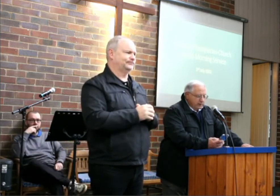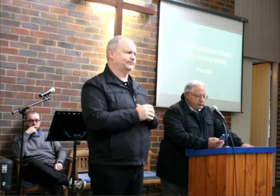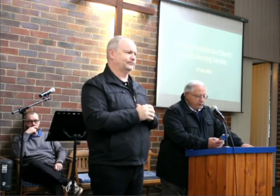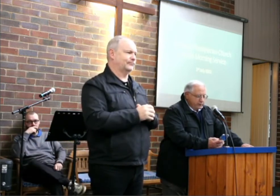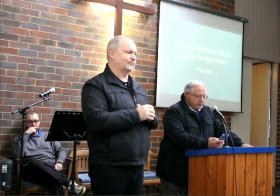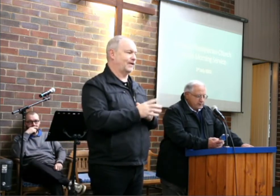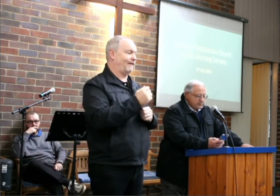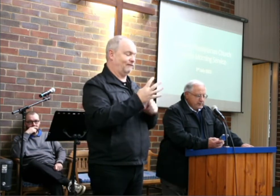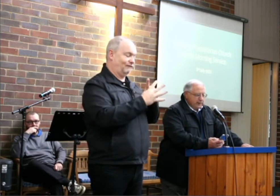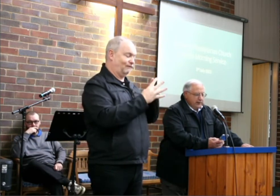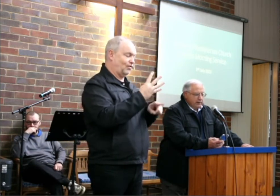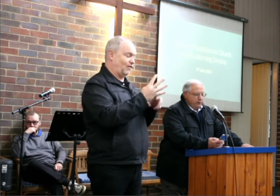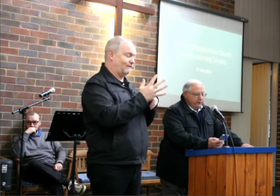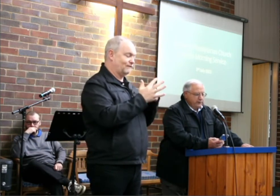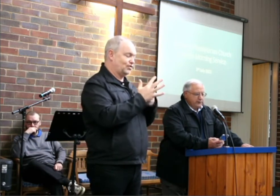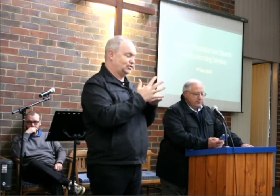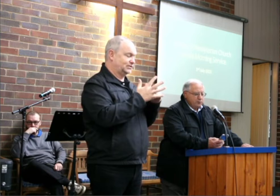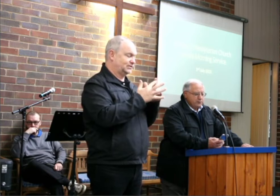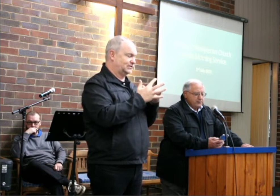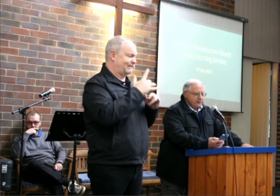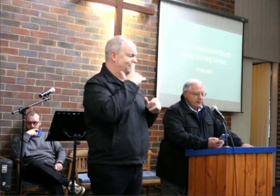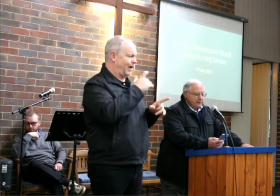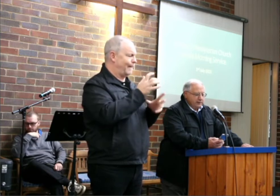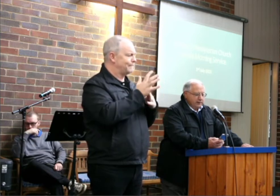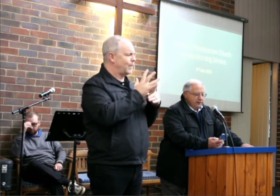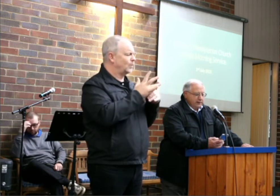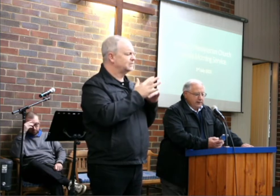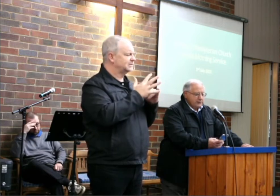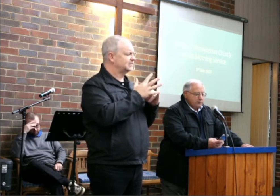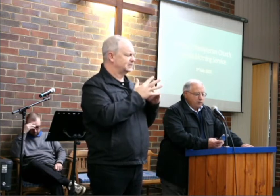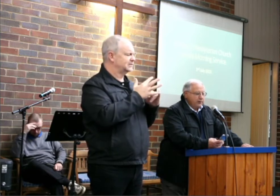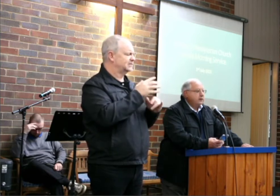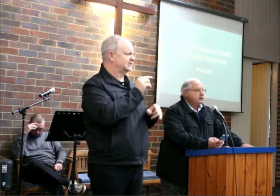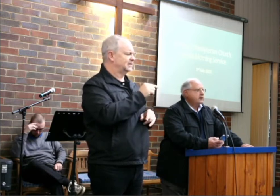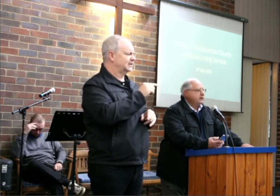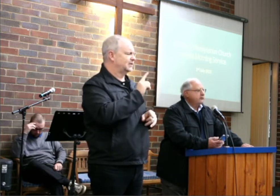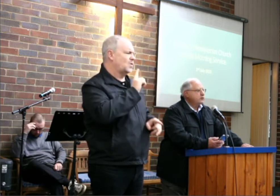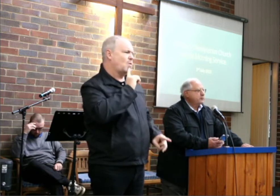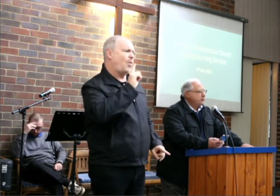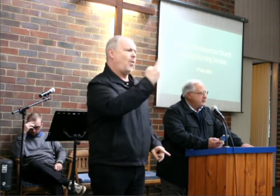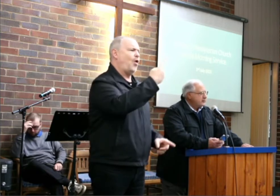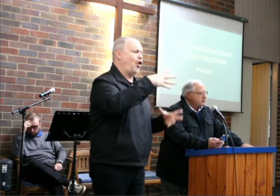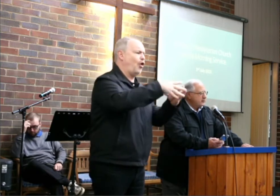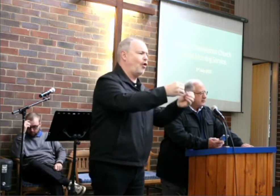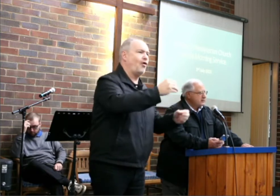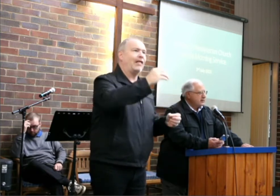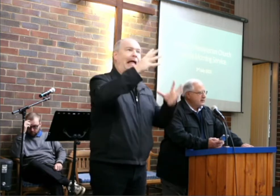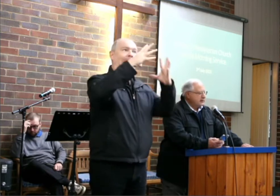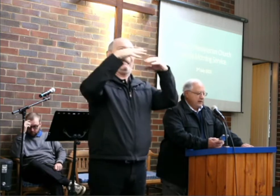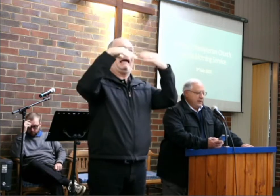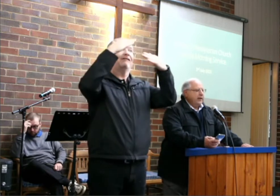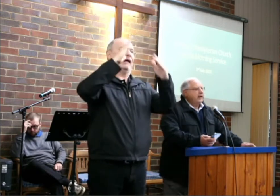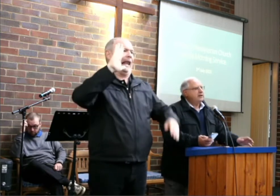The four verses, we find that Moses here, he is calling earth and heaven to be witness to what he's